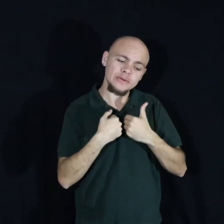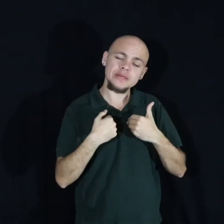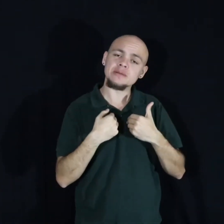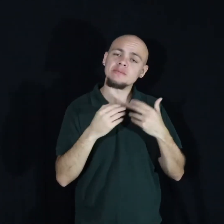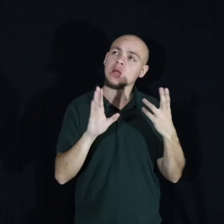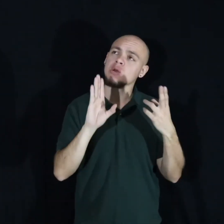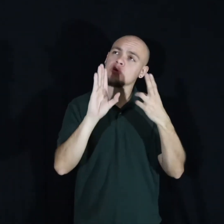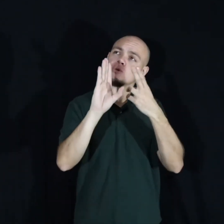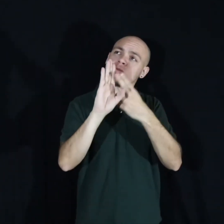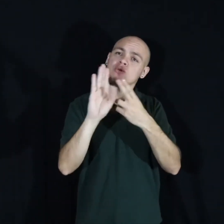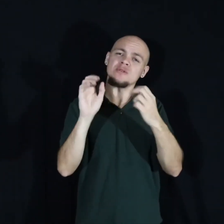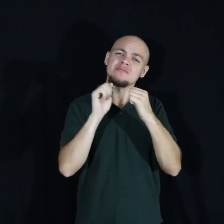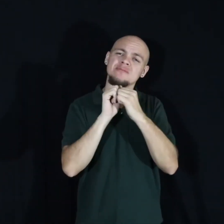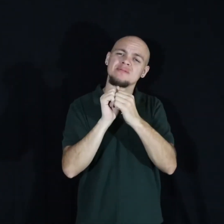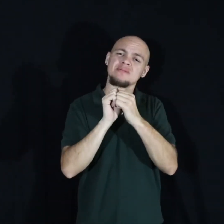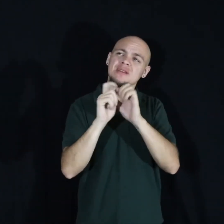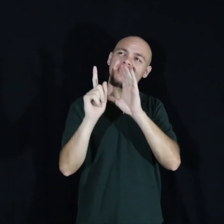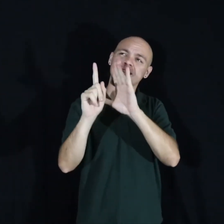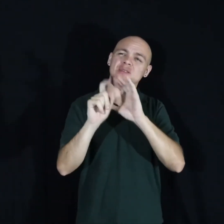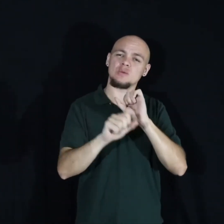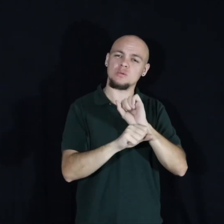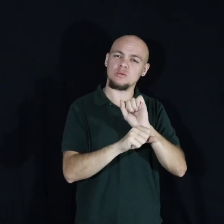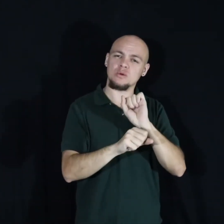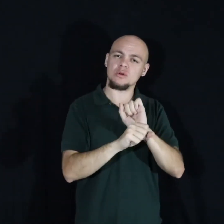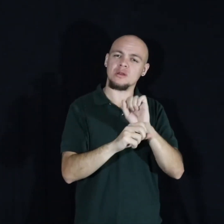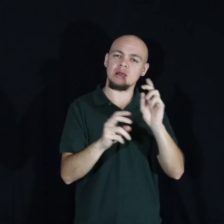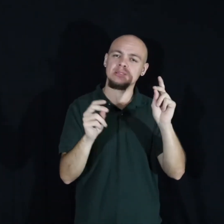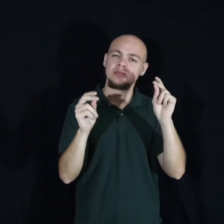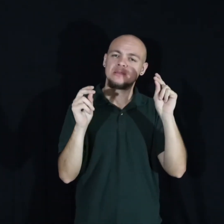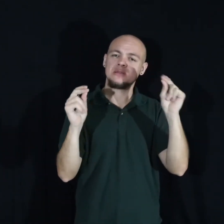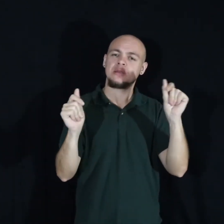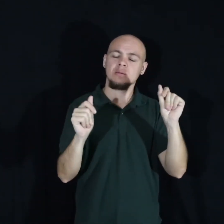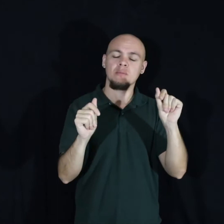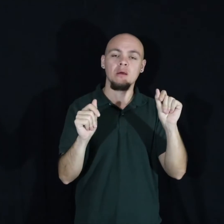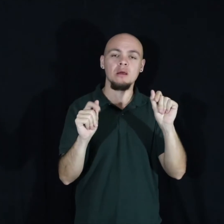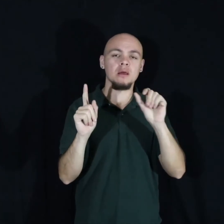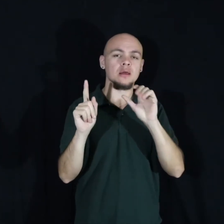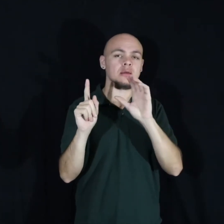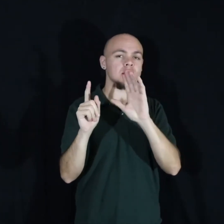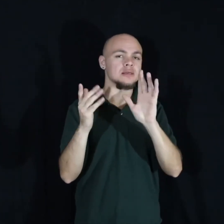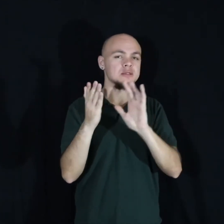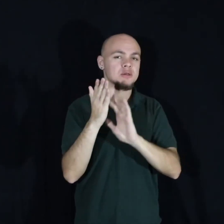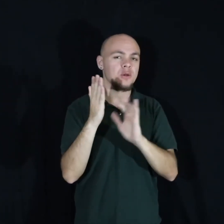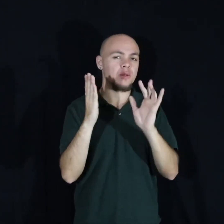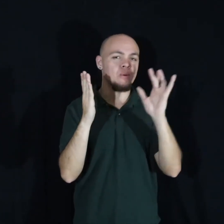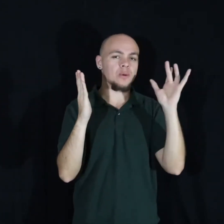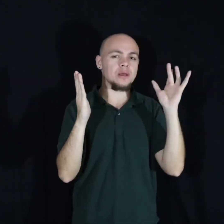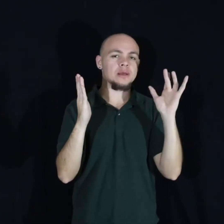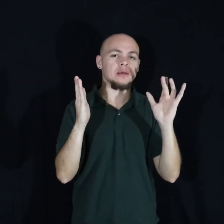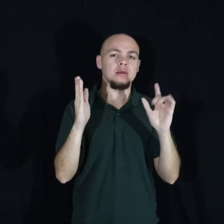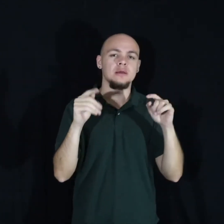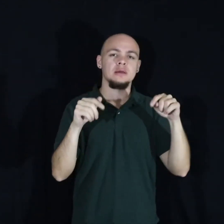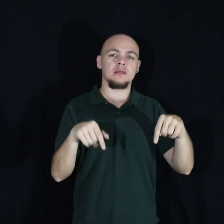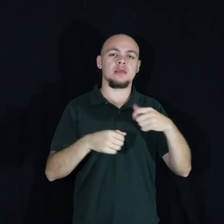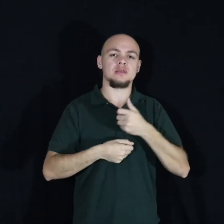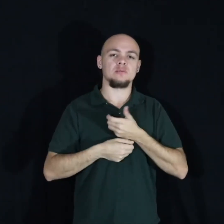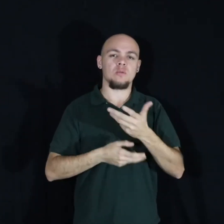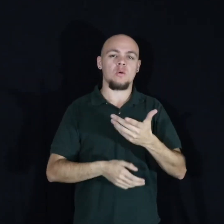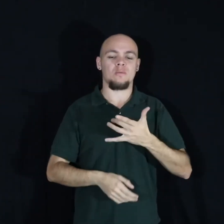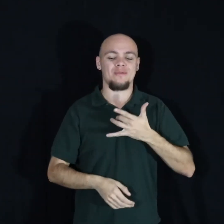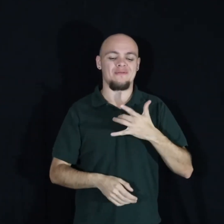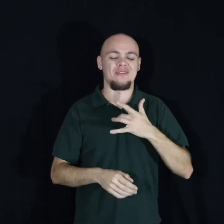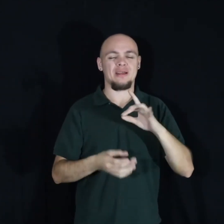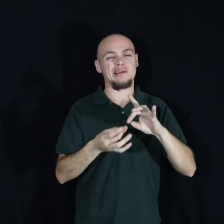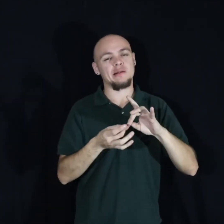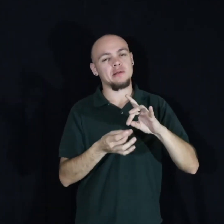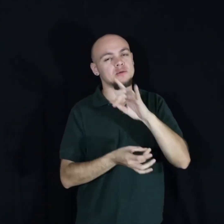join him in his work, snap for his glory, feel this poem in its